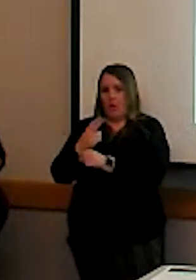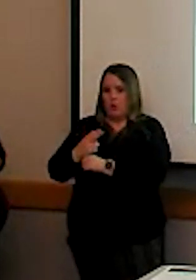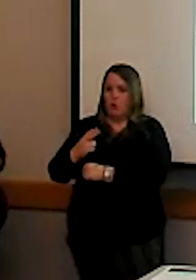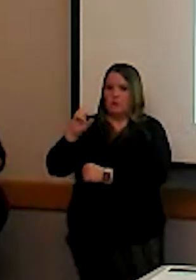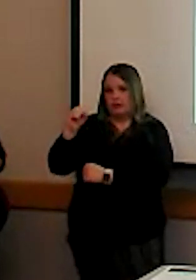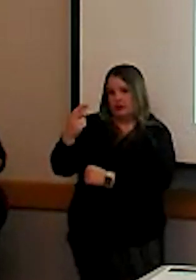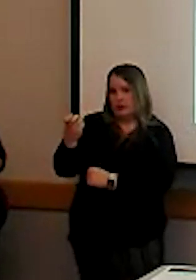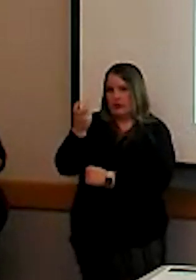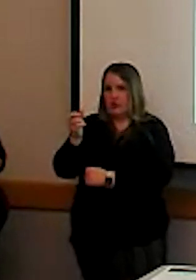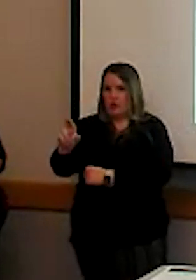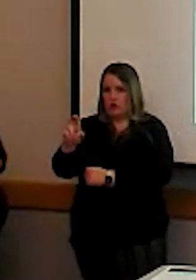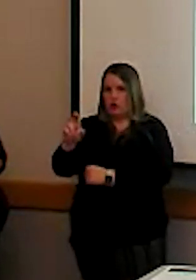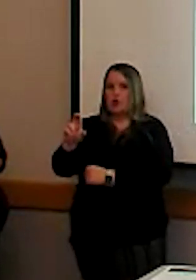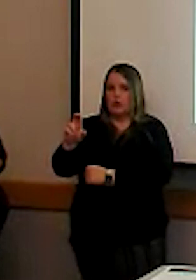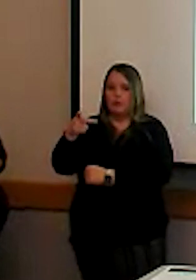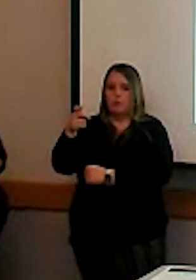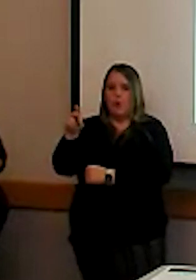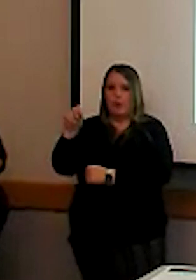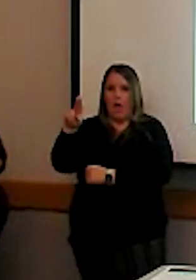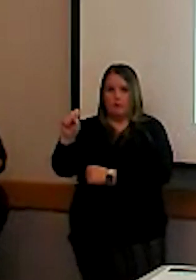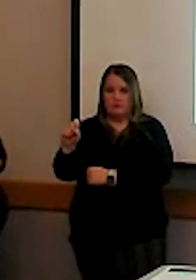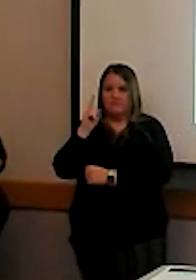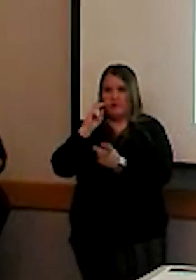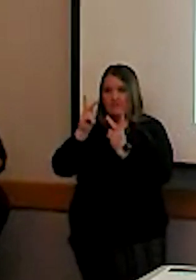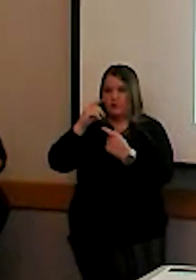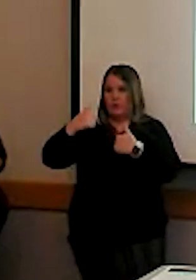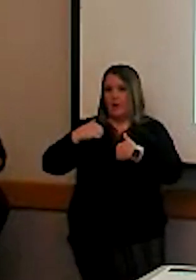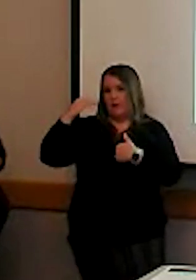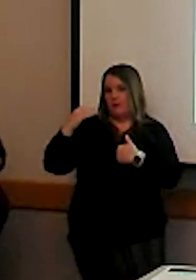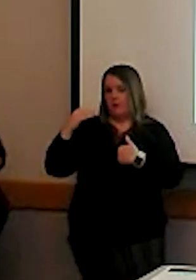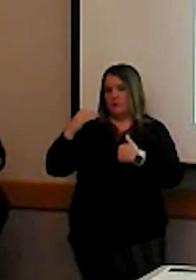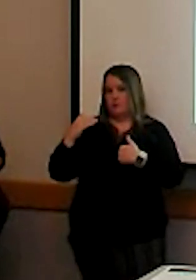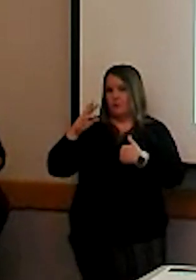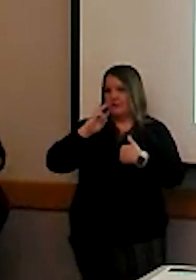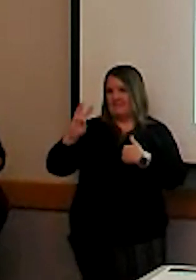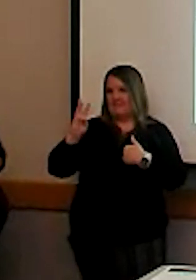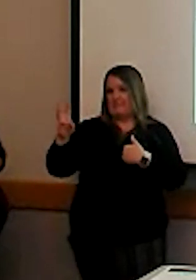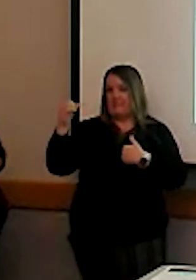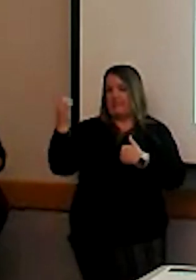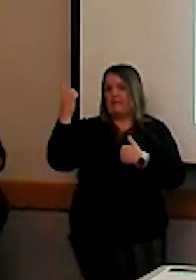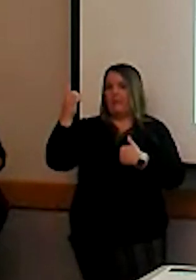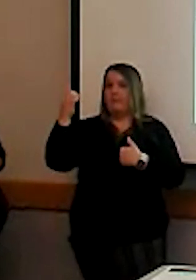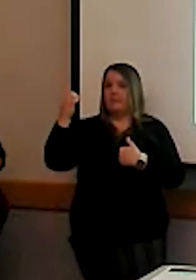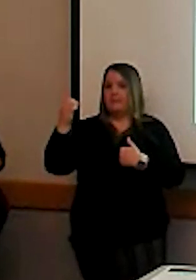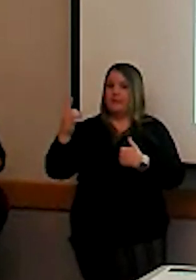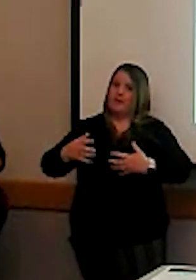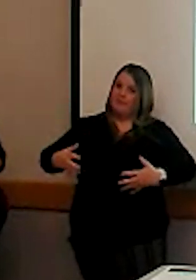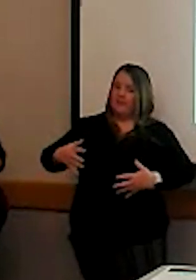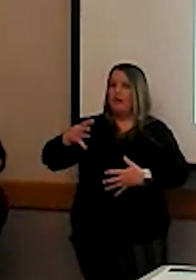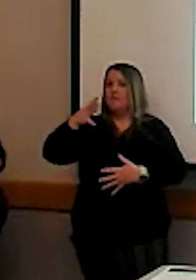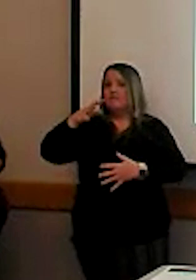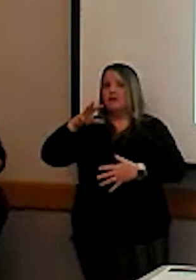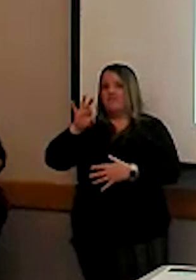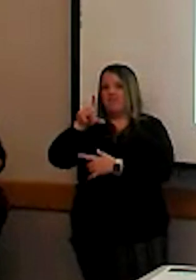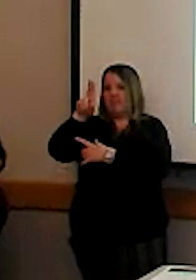pronouns. And for the visual, I am a short 60-something fluffy white woman